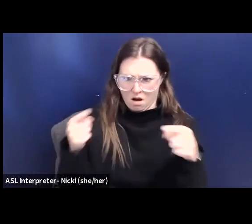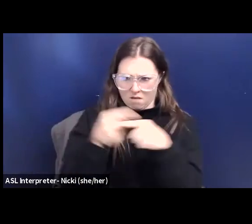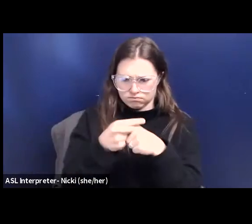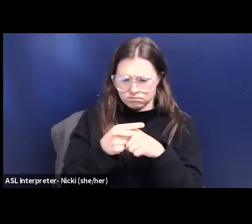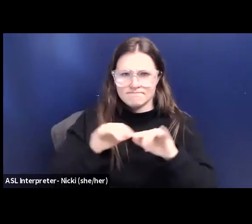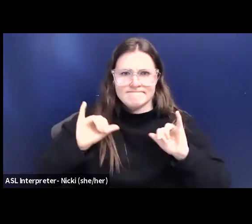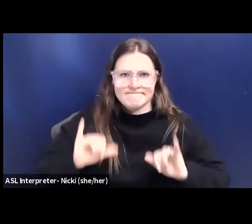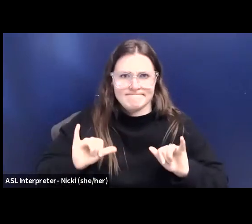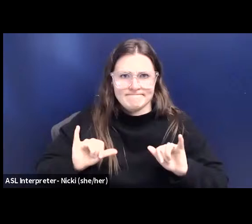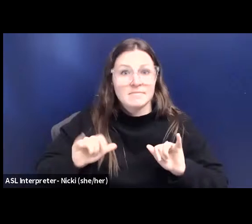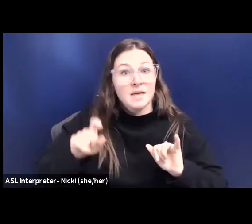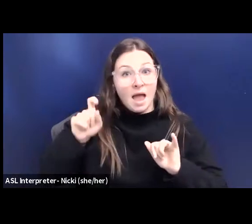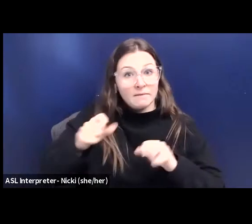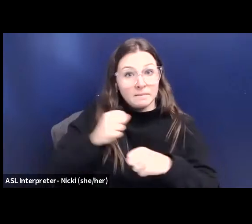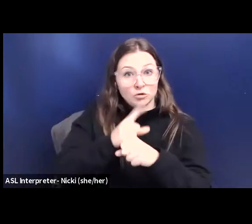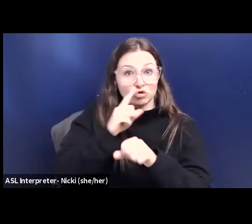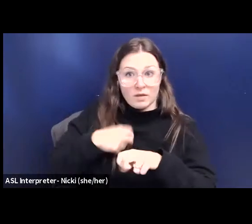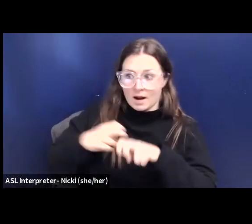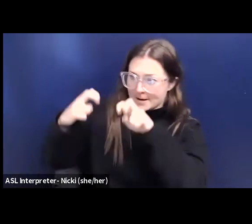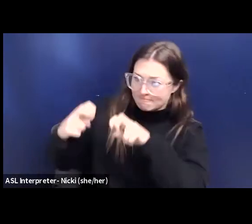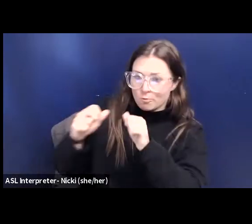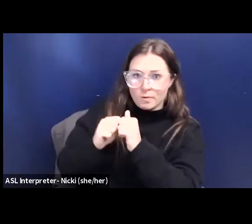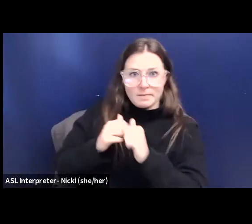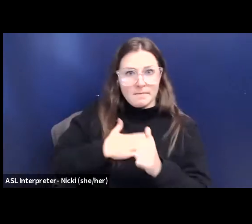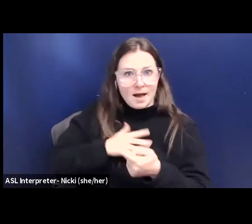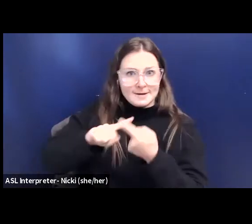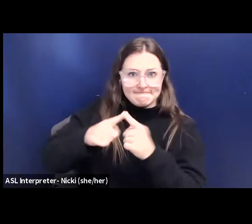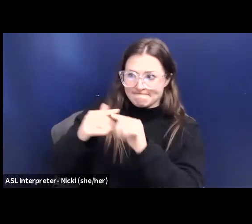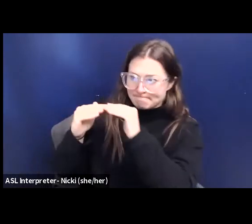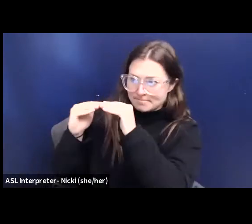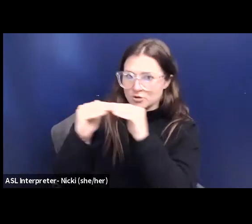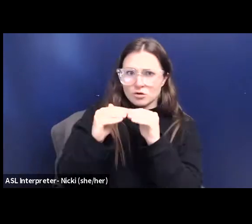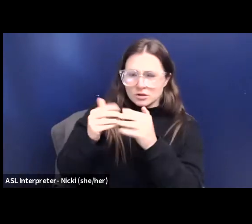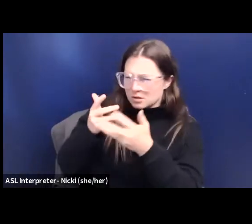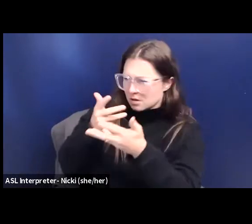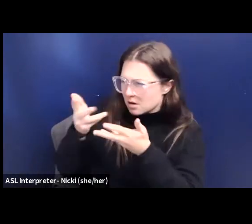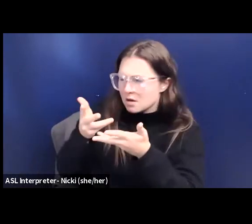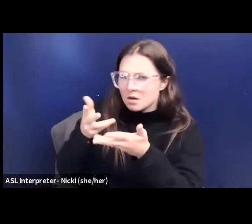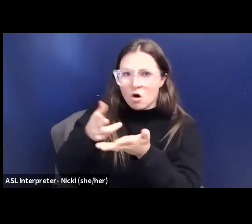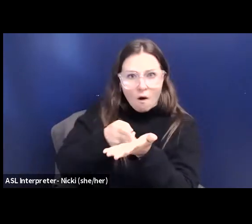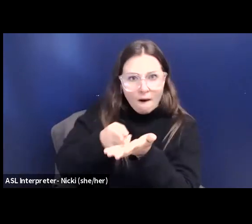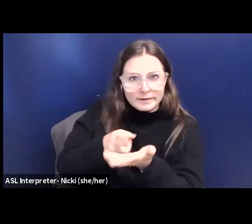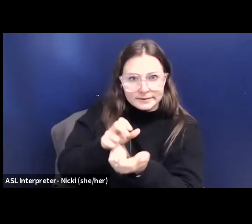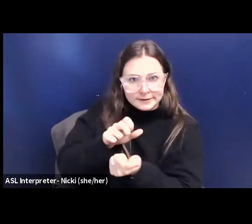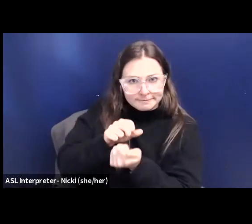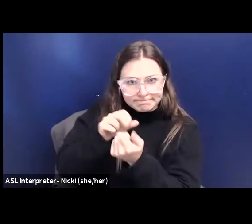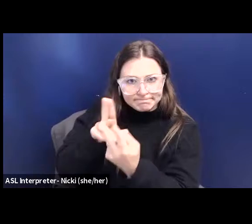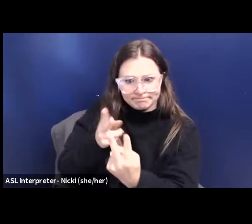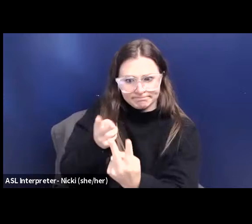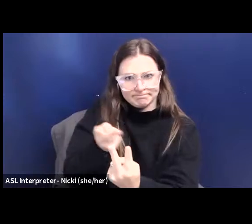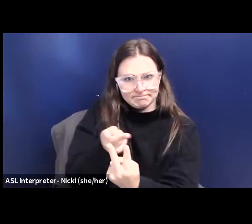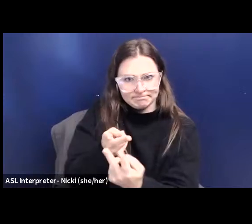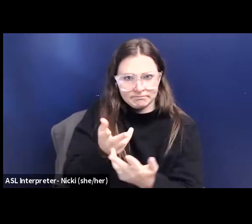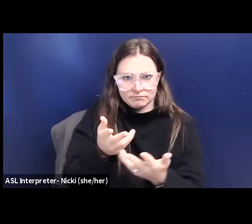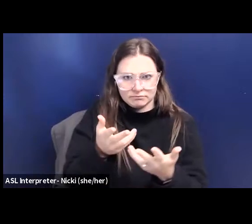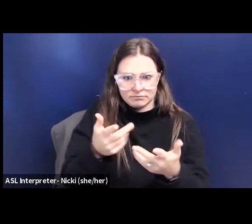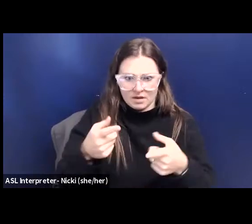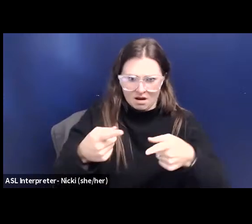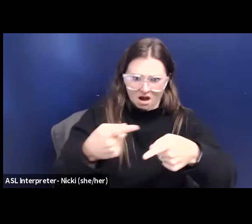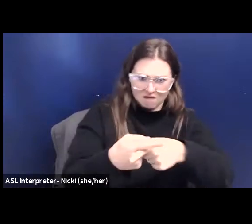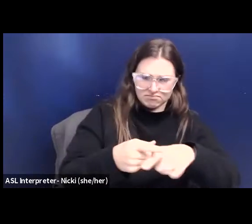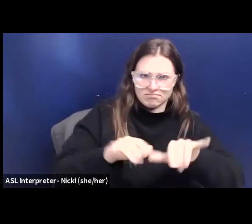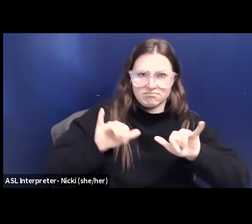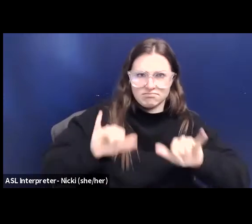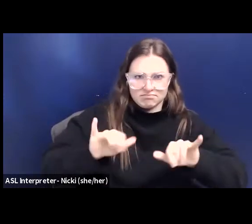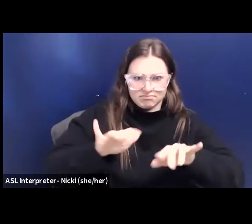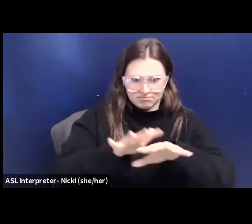not going to resolve those contradictions sometimes, right? Because we're trying to build towards a liberatory future